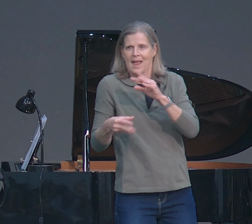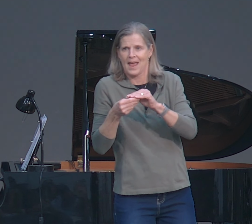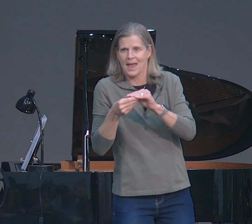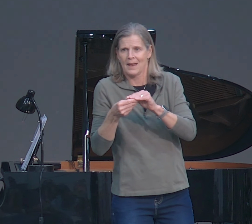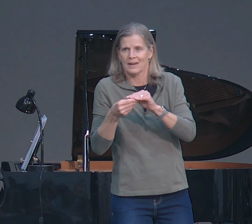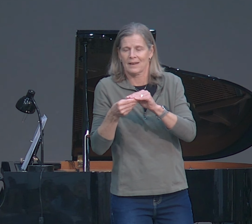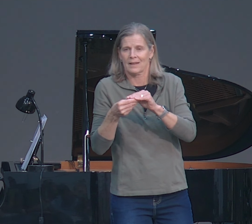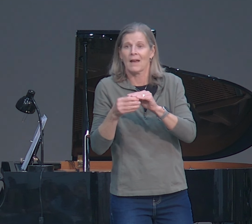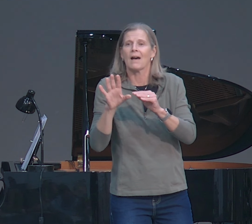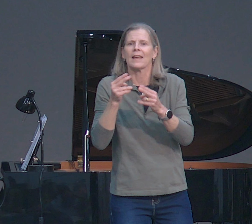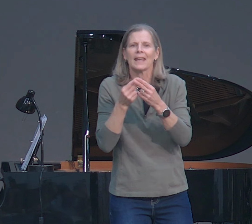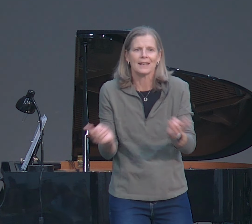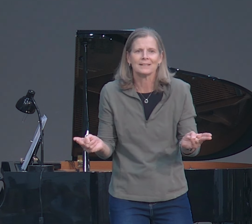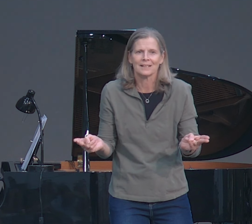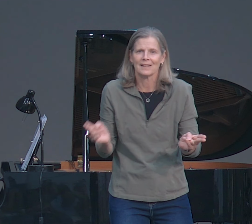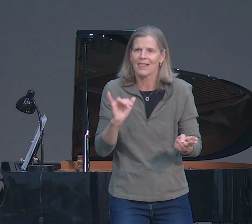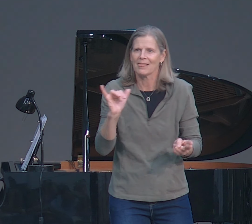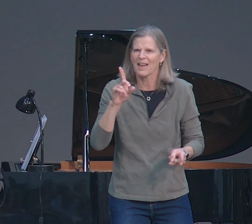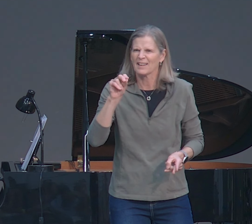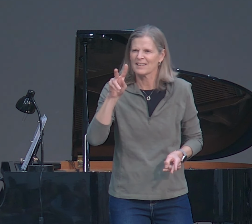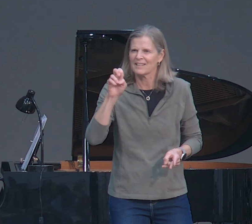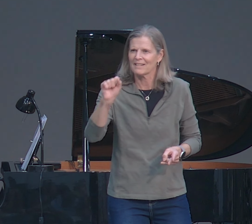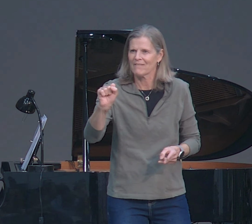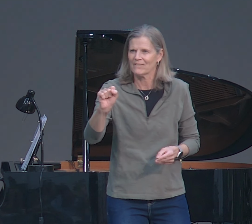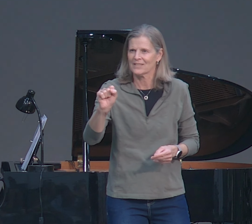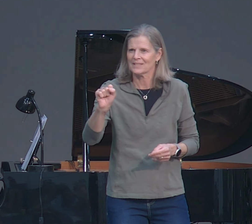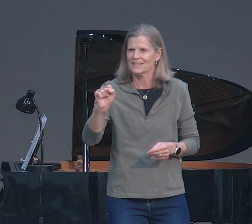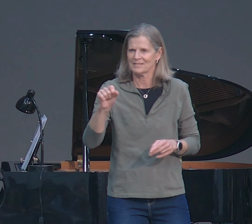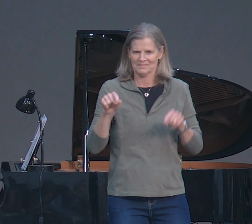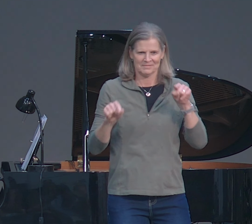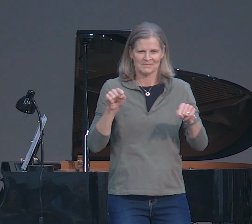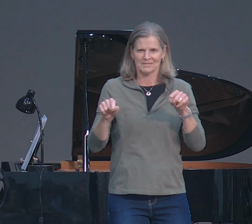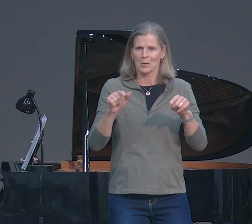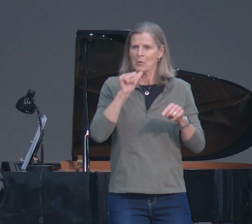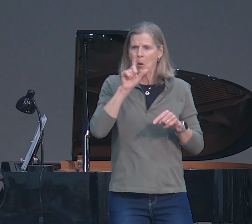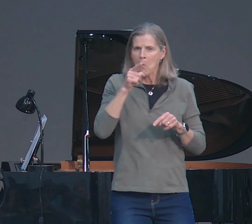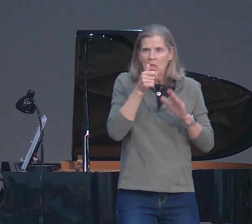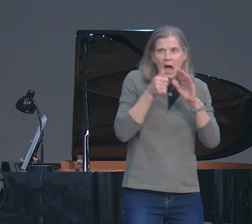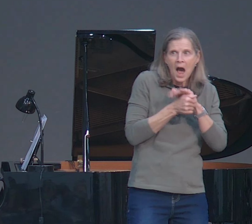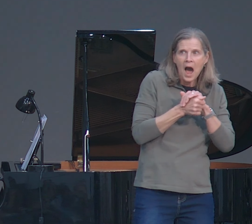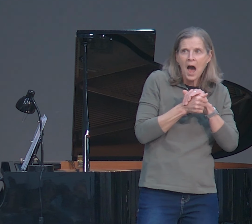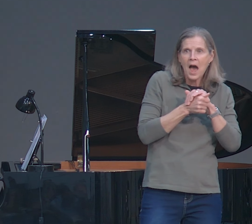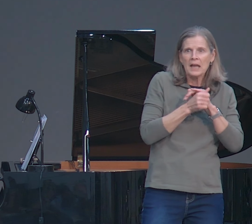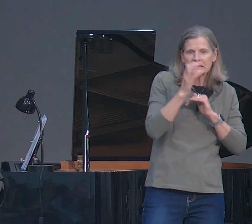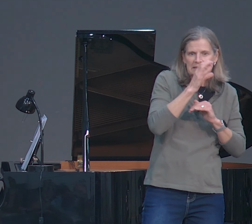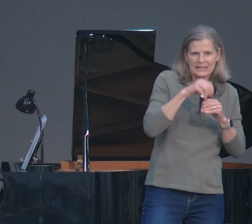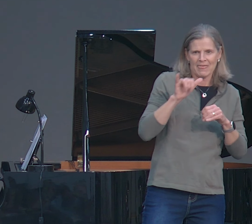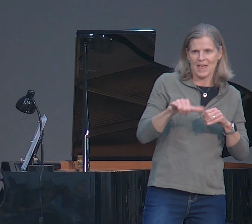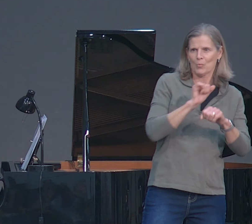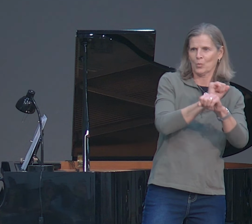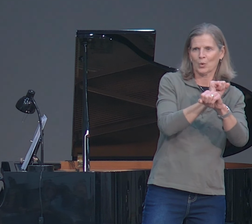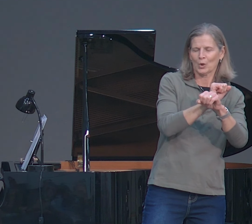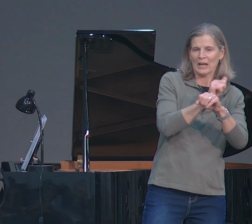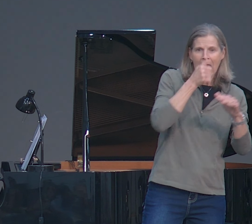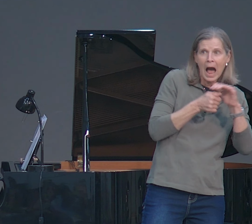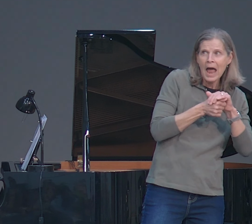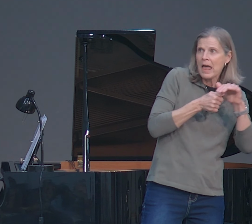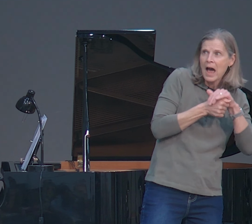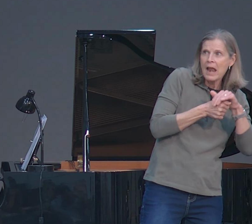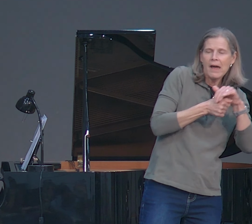Be innocent as doves. So don't just play hide and seek in the mission. Don't just hide